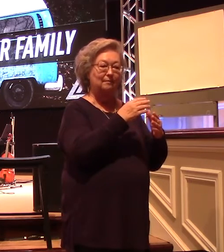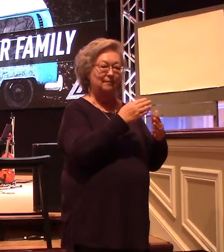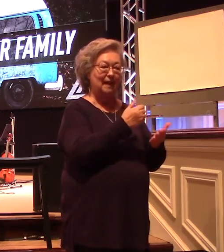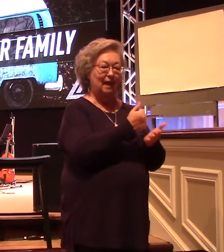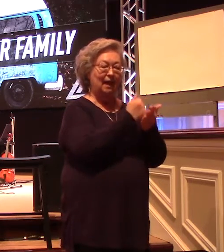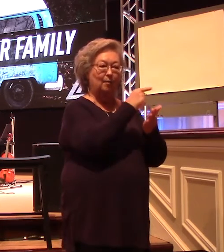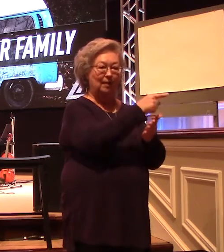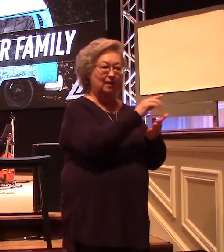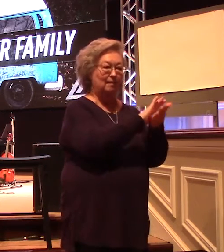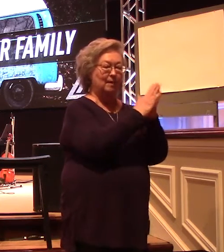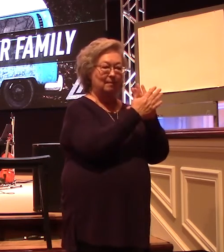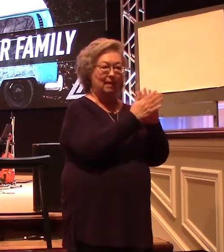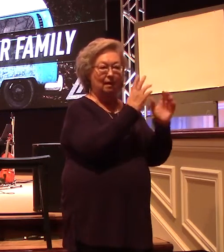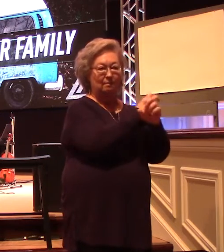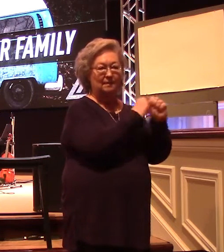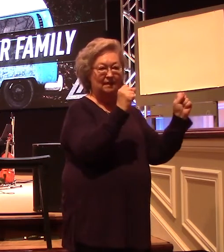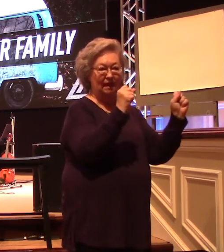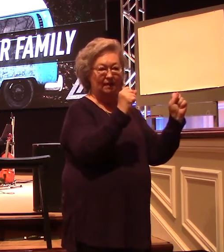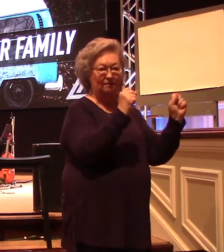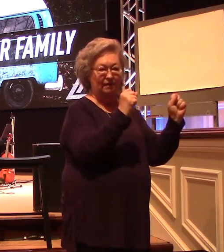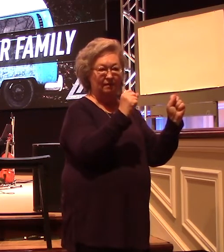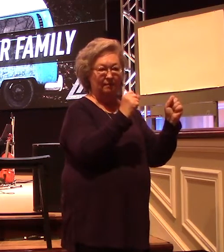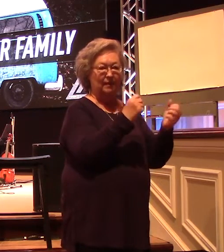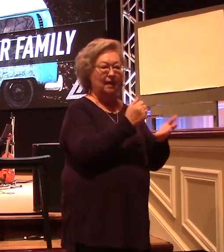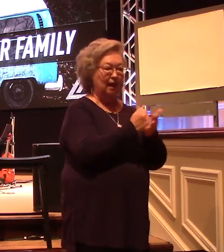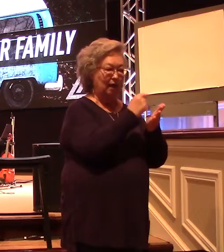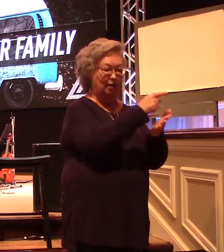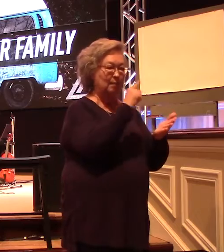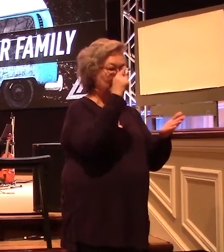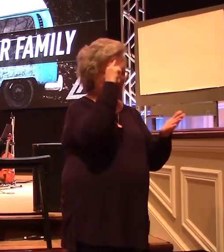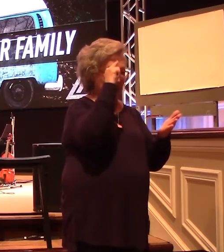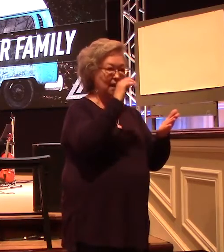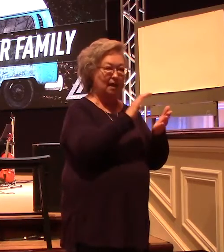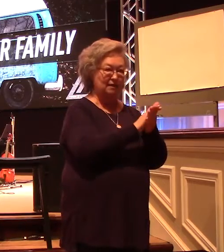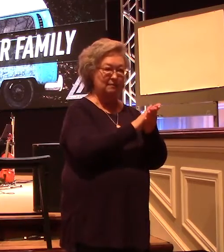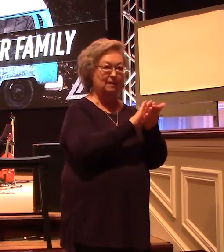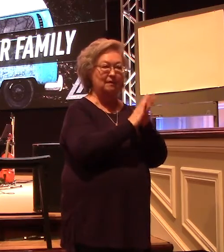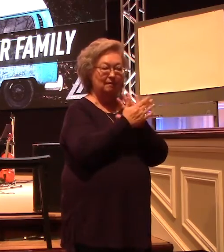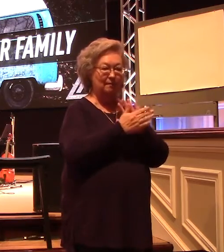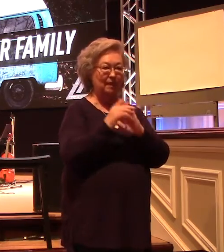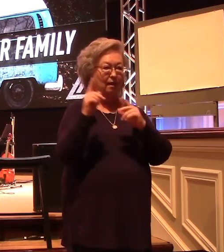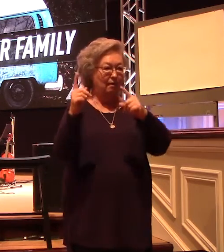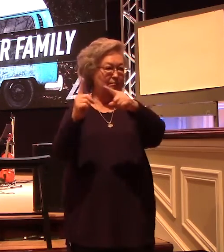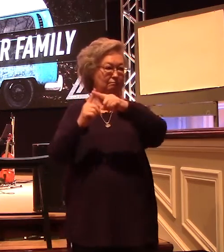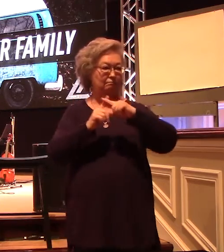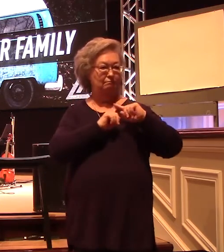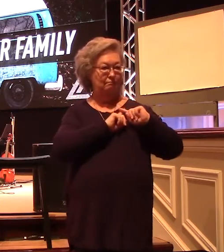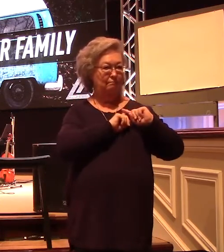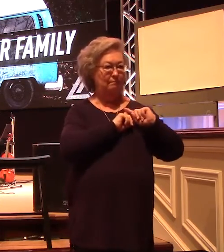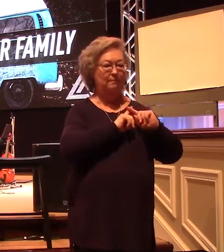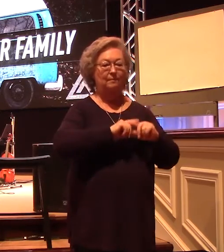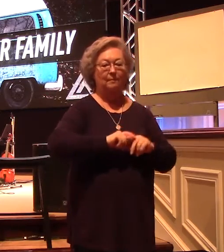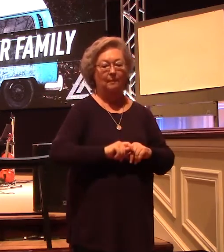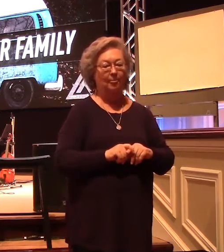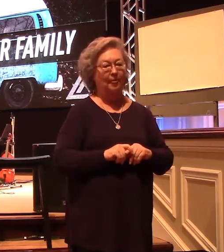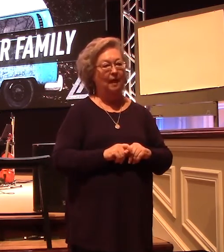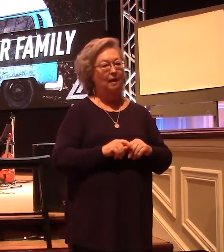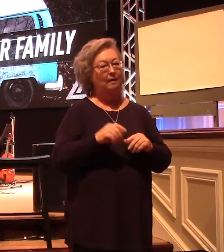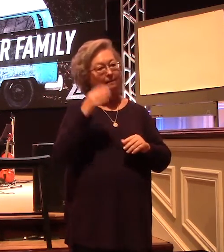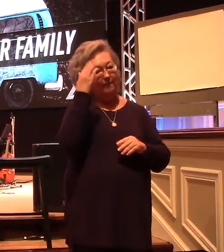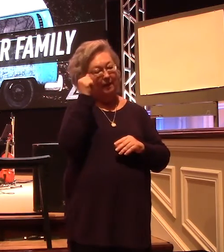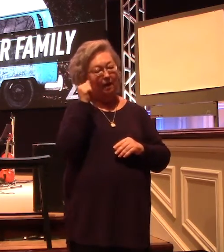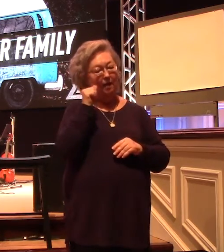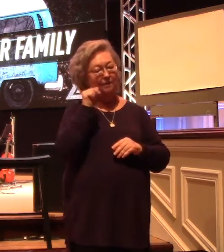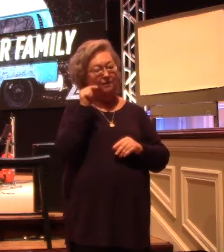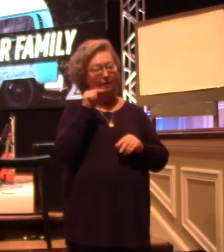you, maybe your husband is, and he claims to be a follower, and he's here, but you know his life, and you know what's not